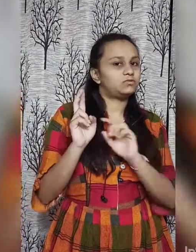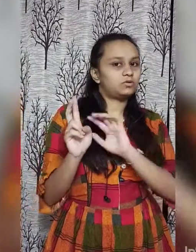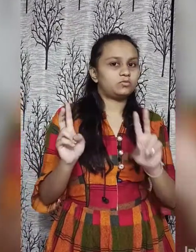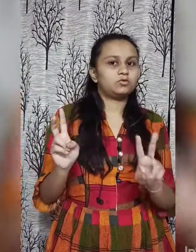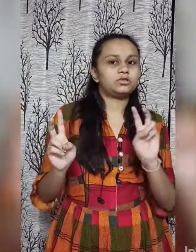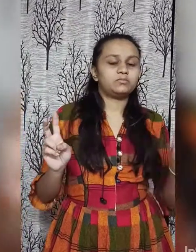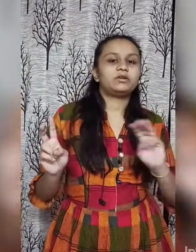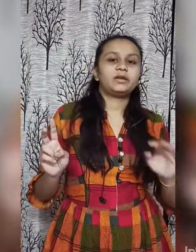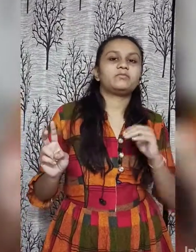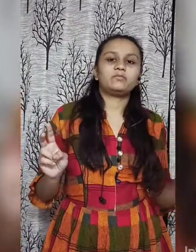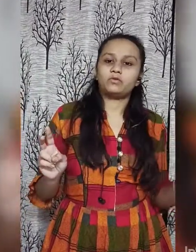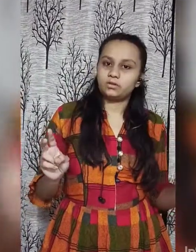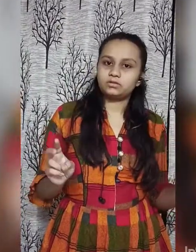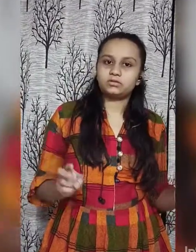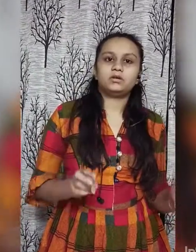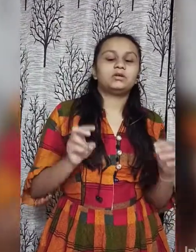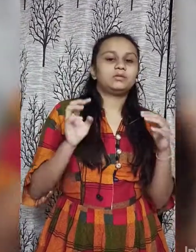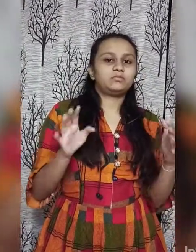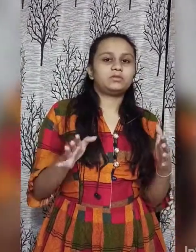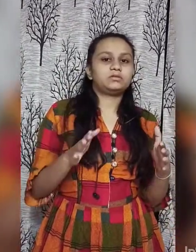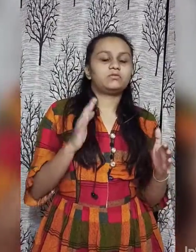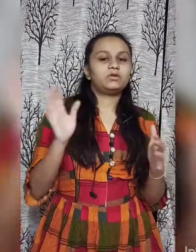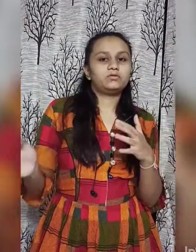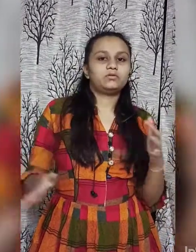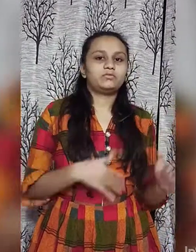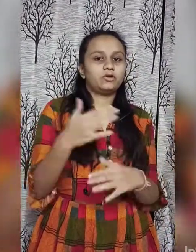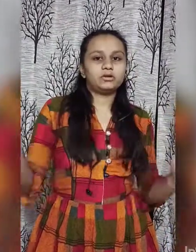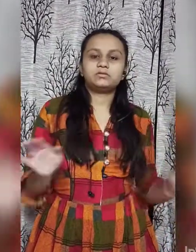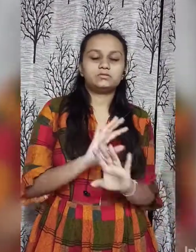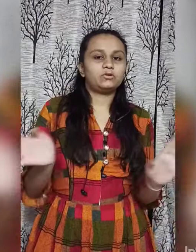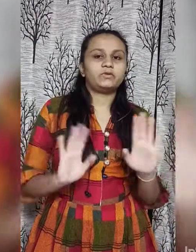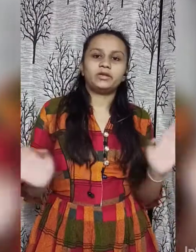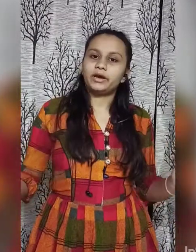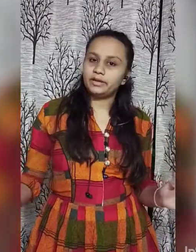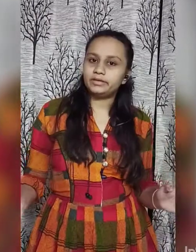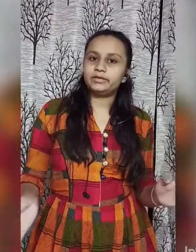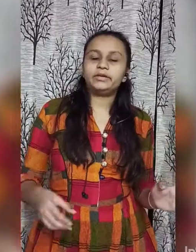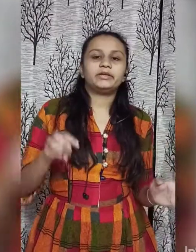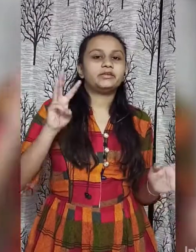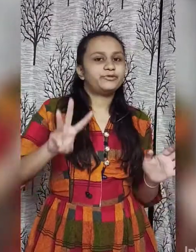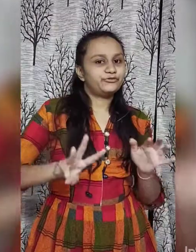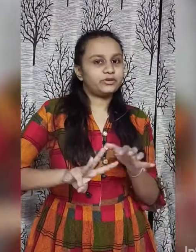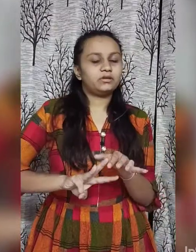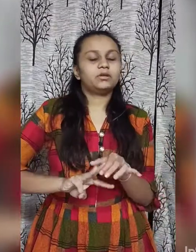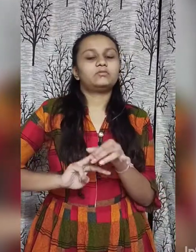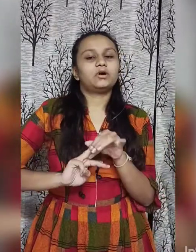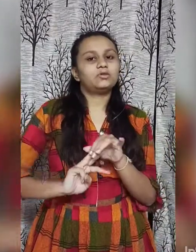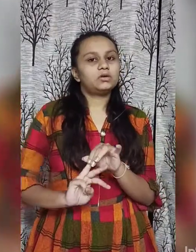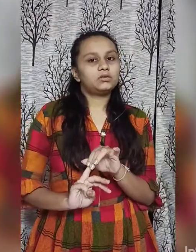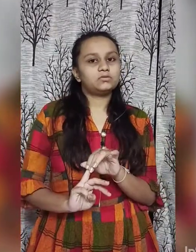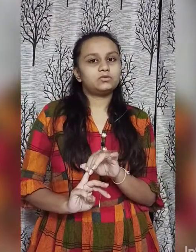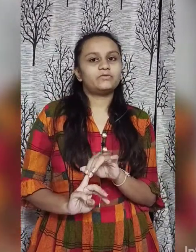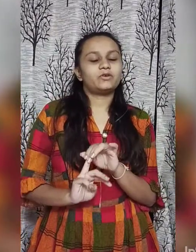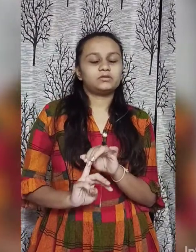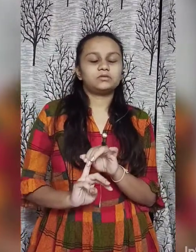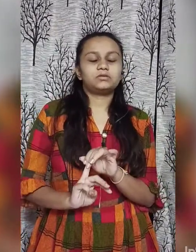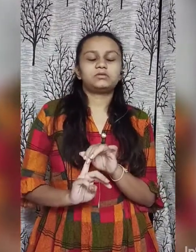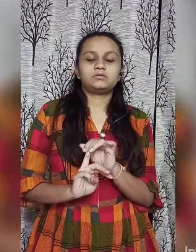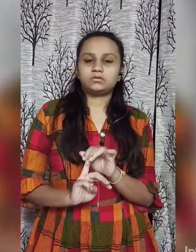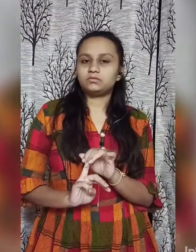two or more similar kind of products. That means the variety of product is not very high. Number 3, all the units of product are